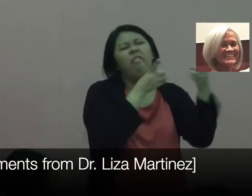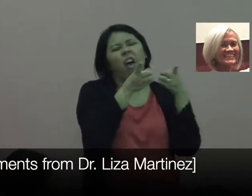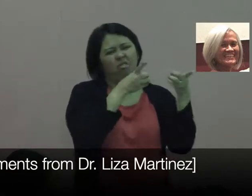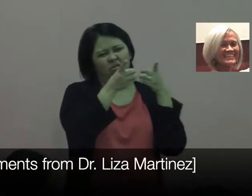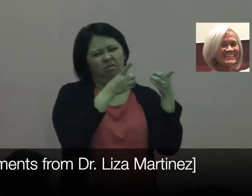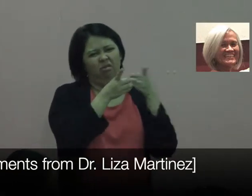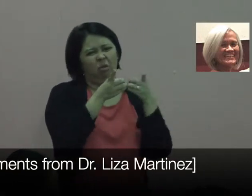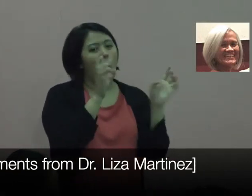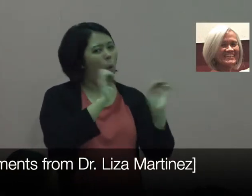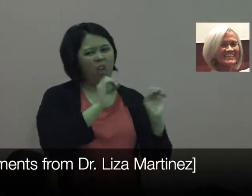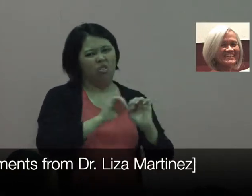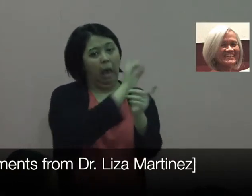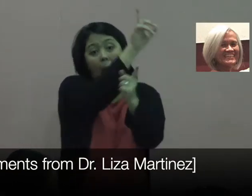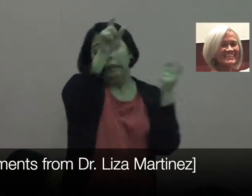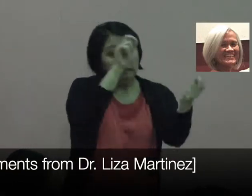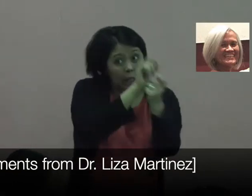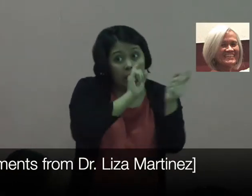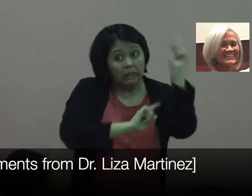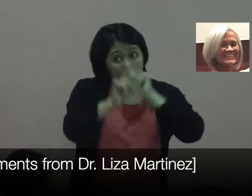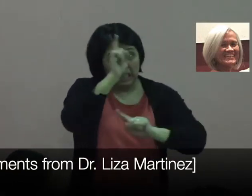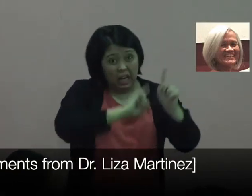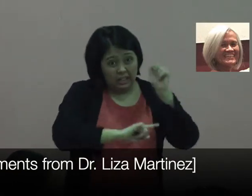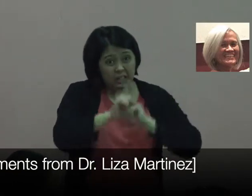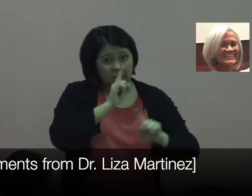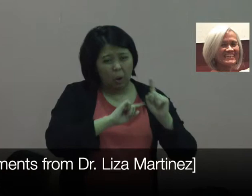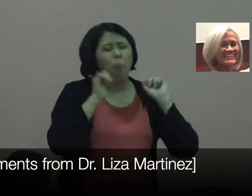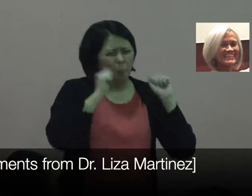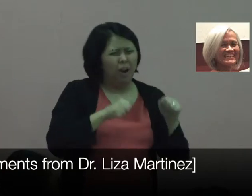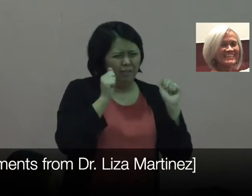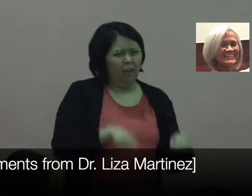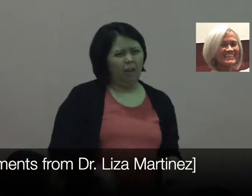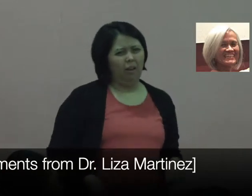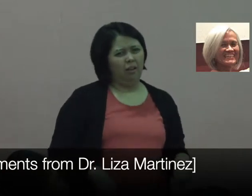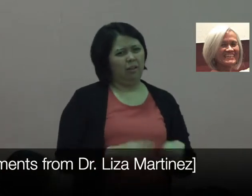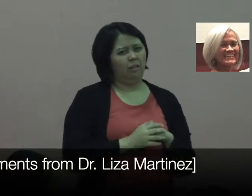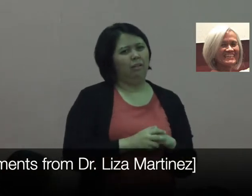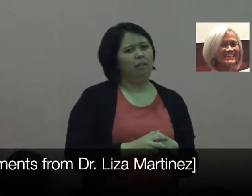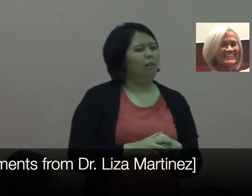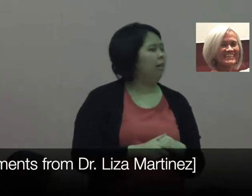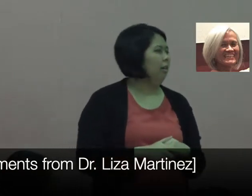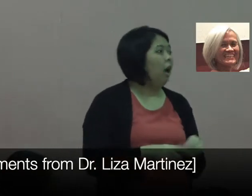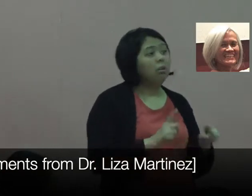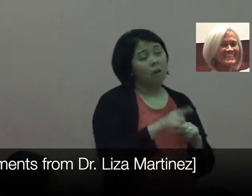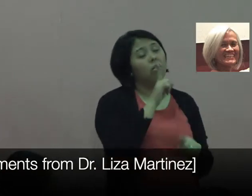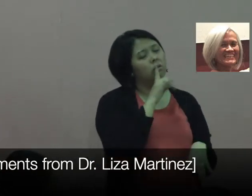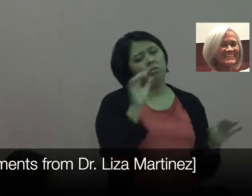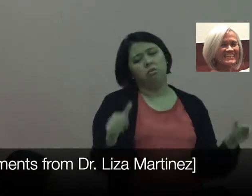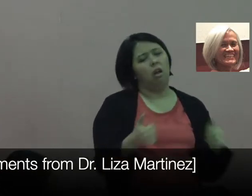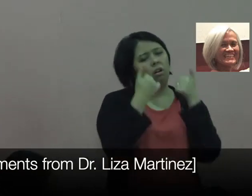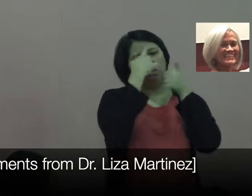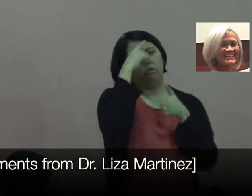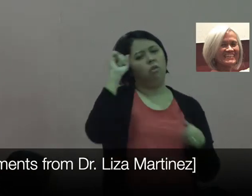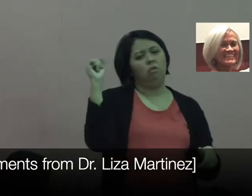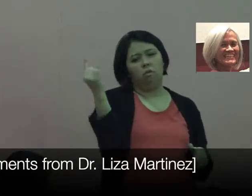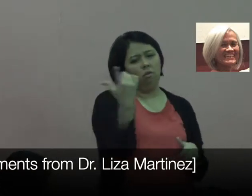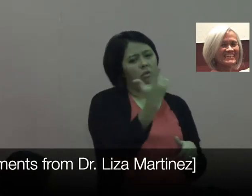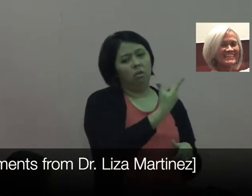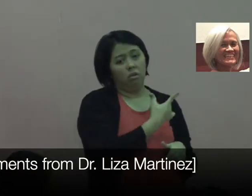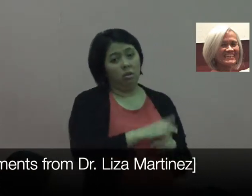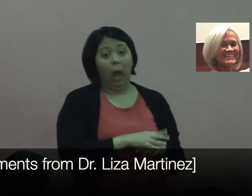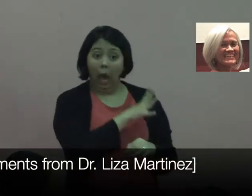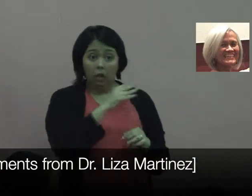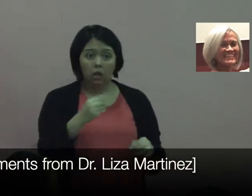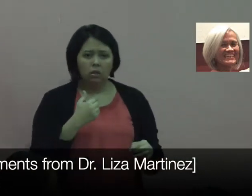equivalent. So, pwede talaga siya. But it was really a challenge for everybody. And yung